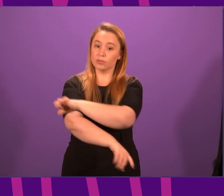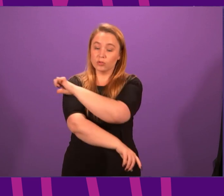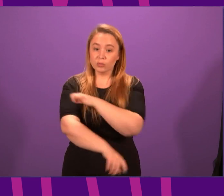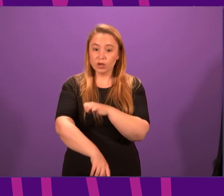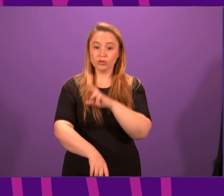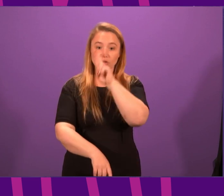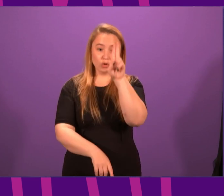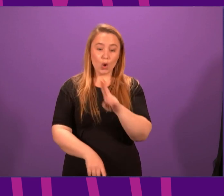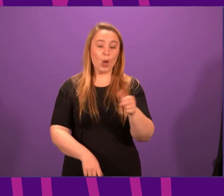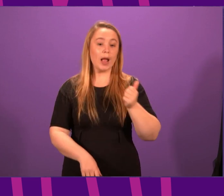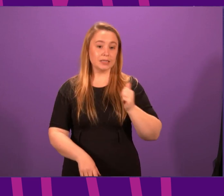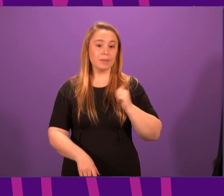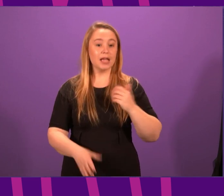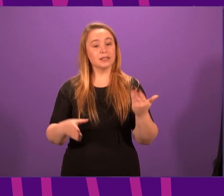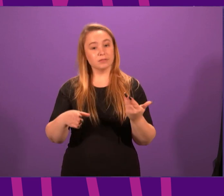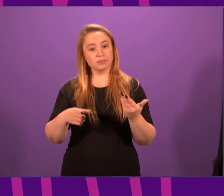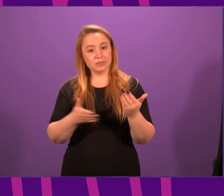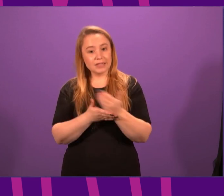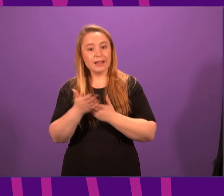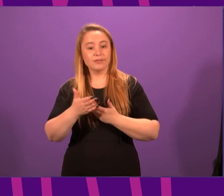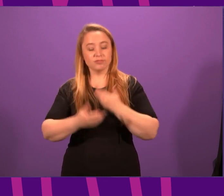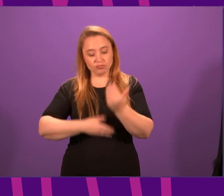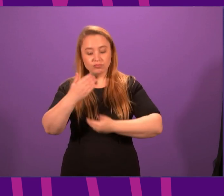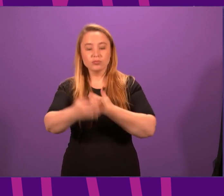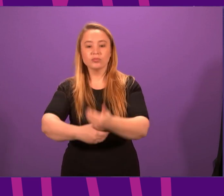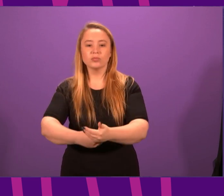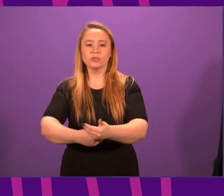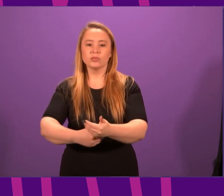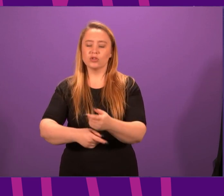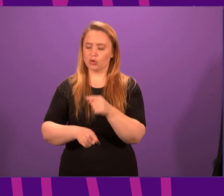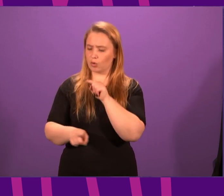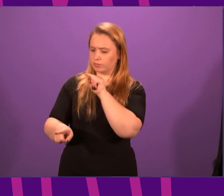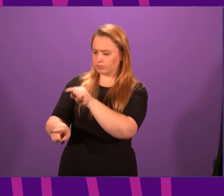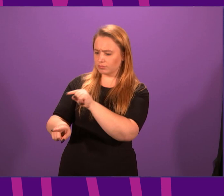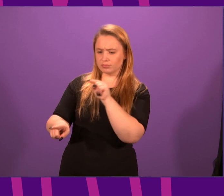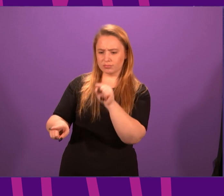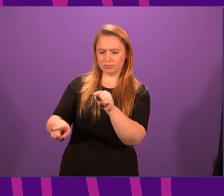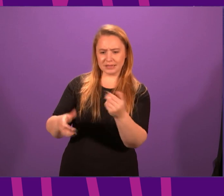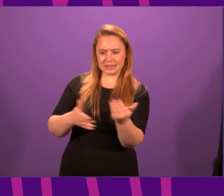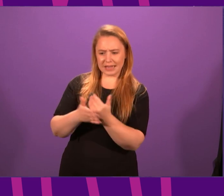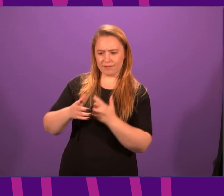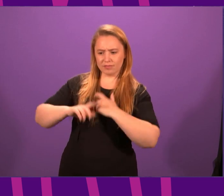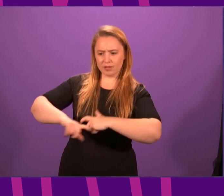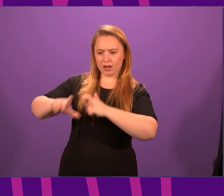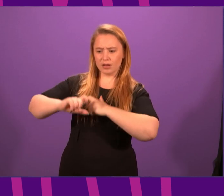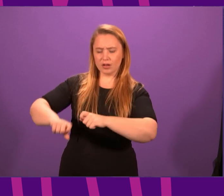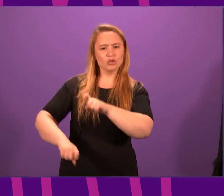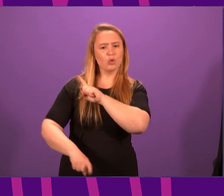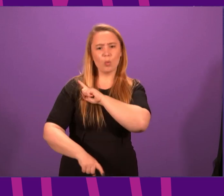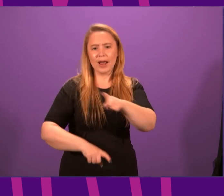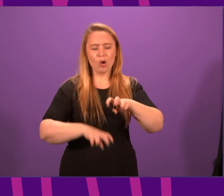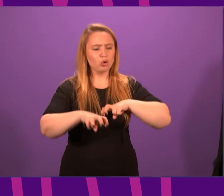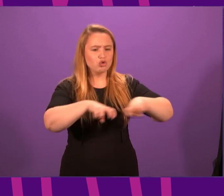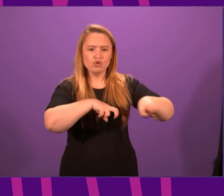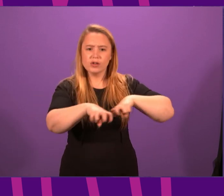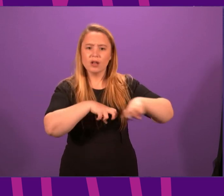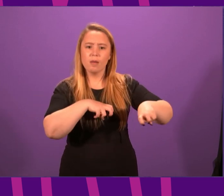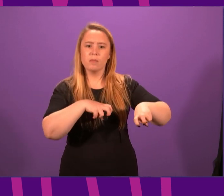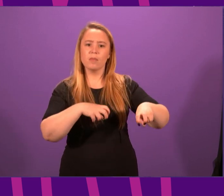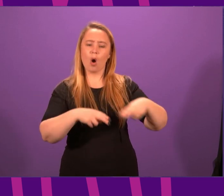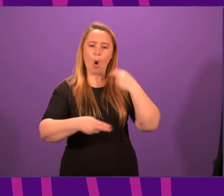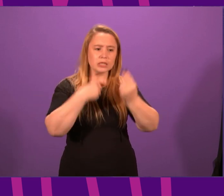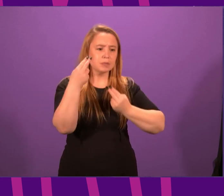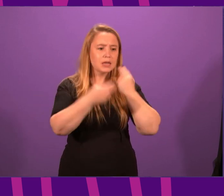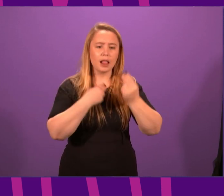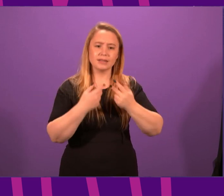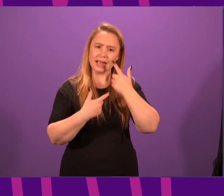expected. So if that's possible for them, why can't it be possible for tourism, hospitality and the entertainment sectors as well? When